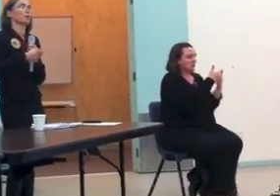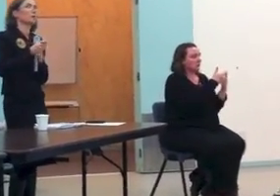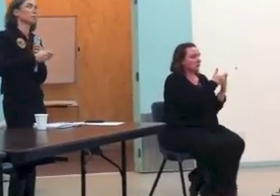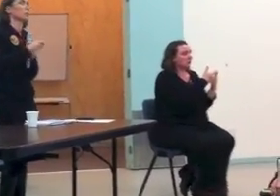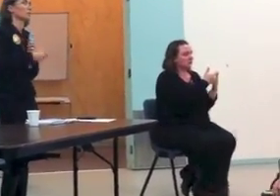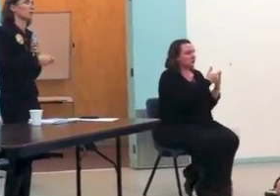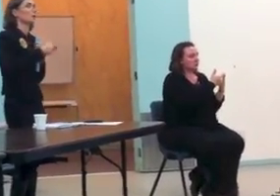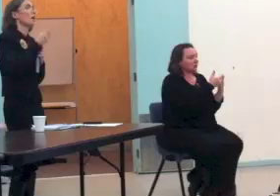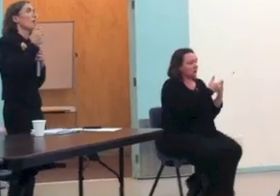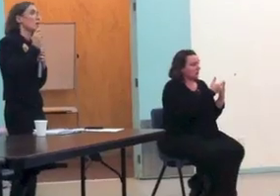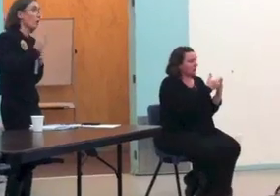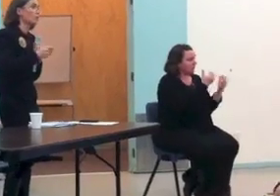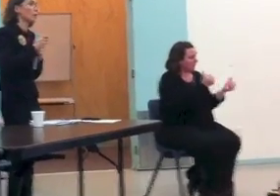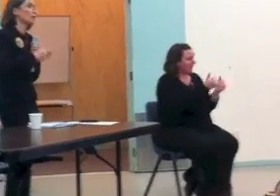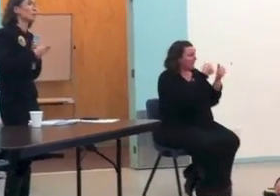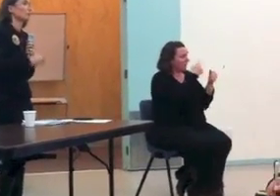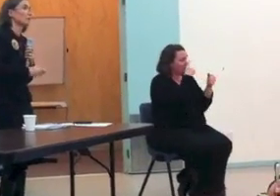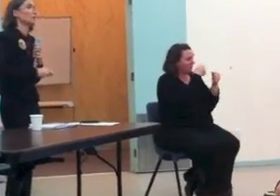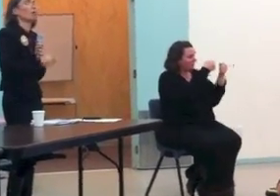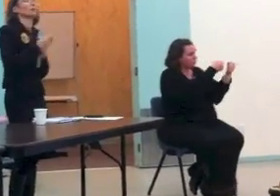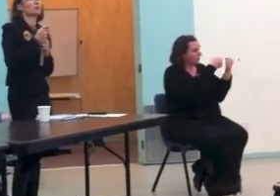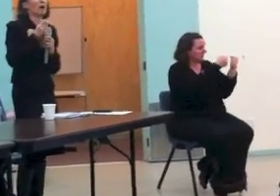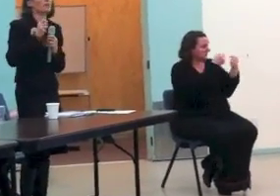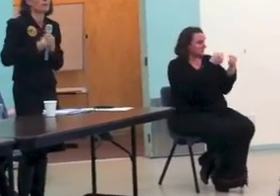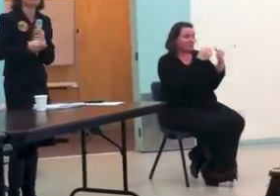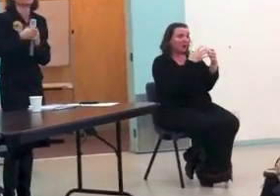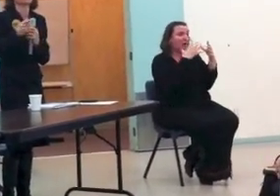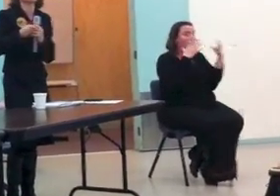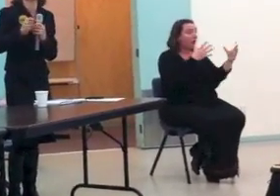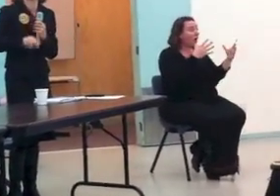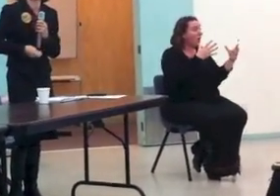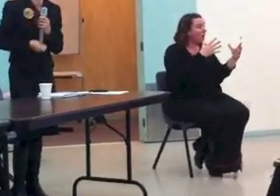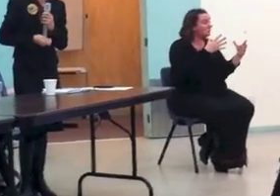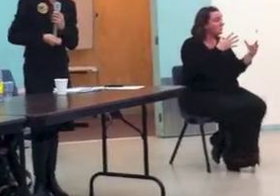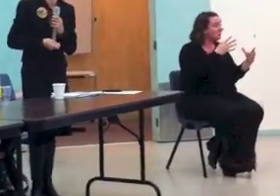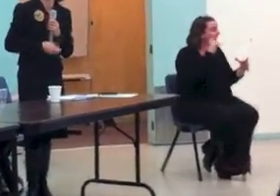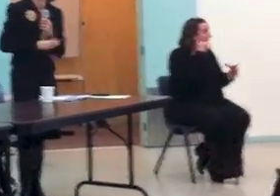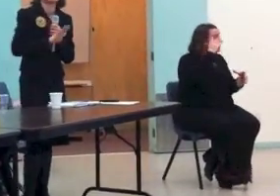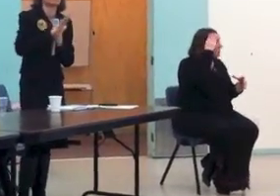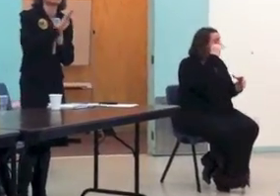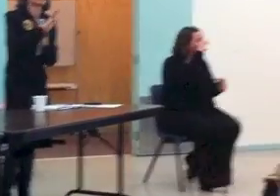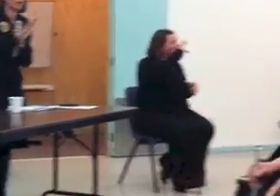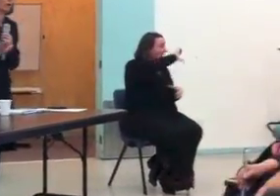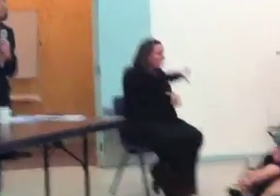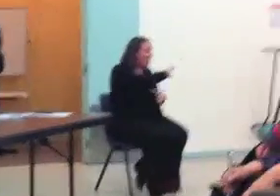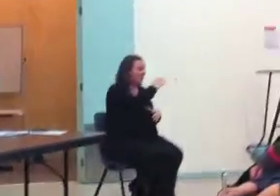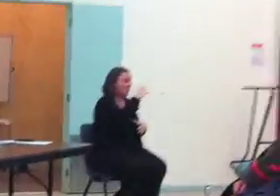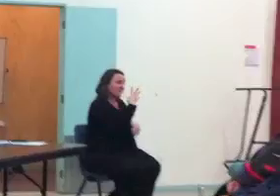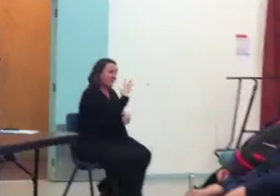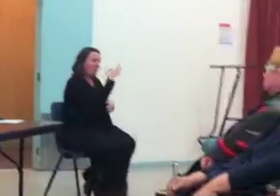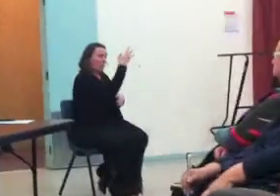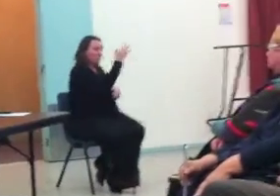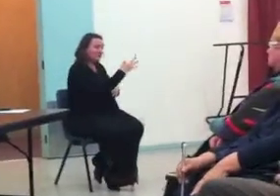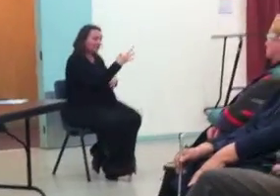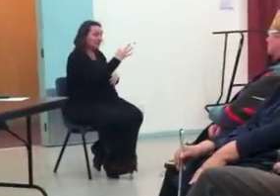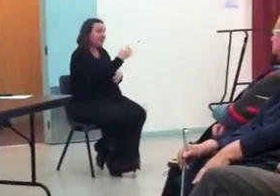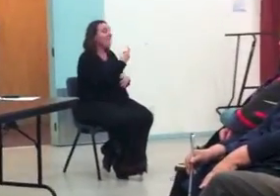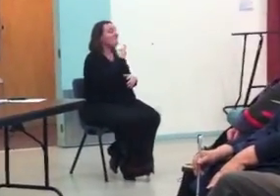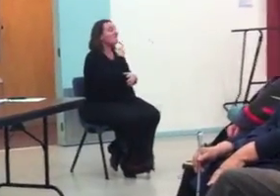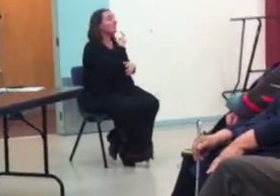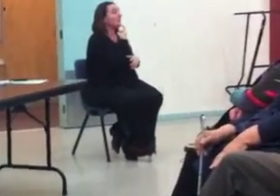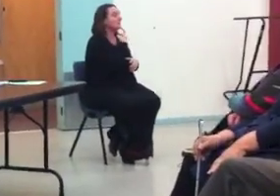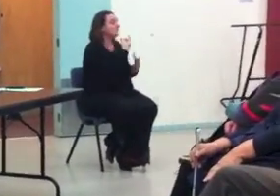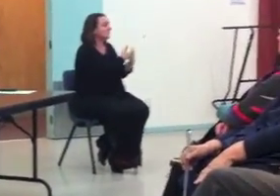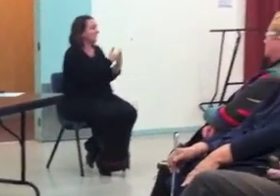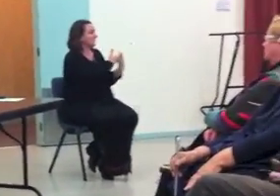Aboriginal people in prison, the rate of hearing loss is about 94%. It's some staggering figure, because